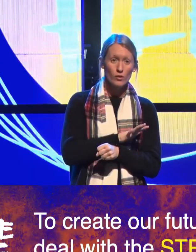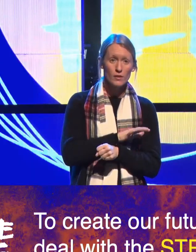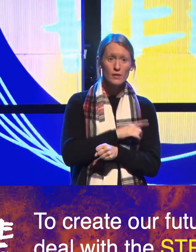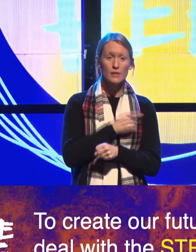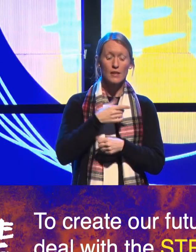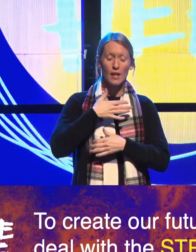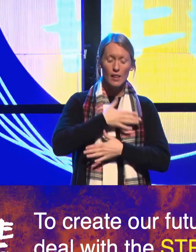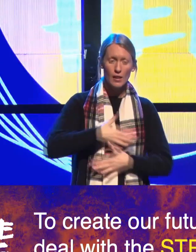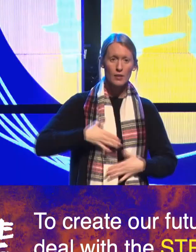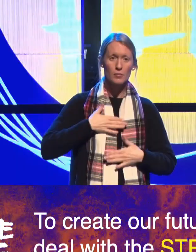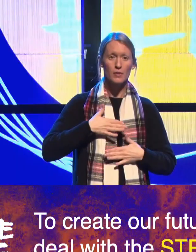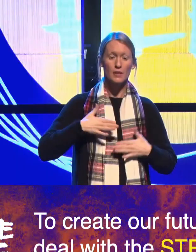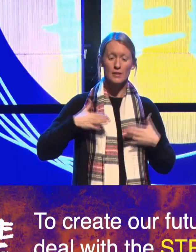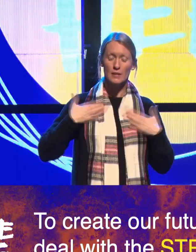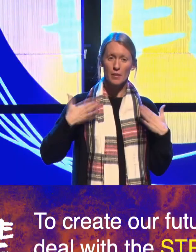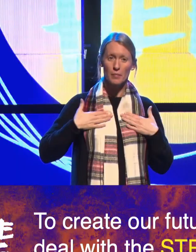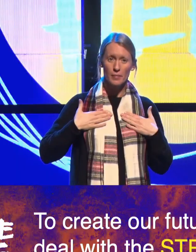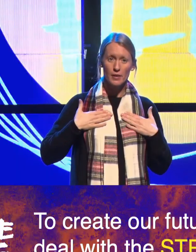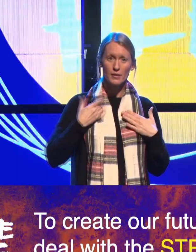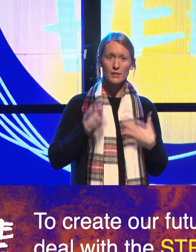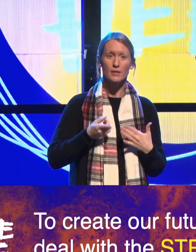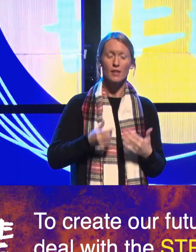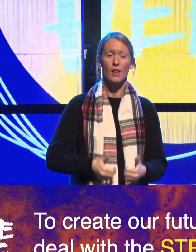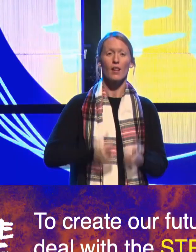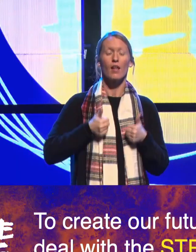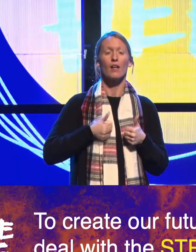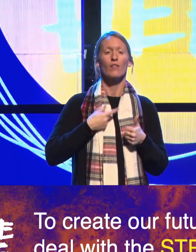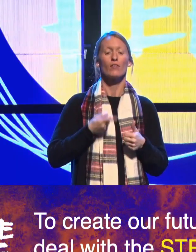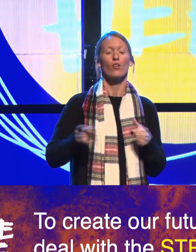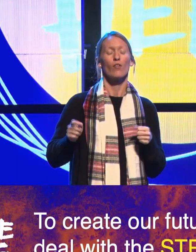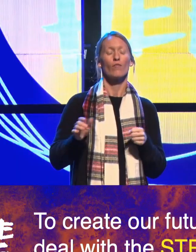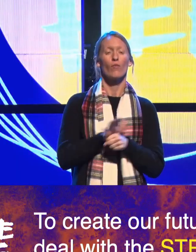said, I've come that you might have life and have it to the fullest.